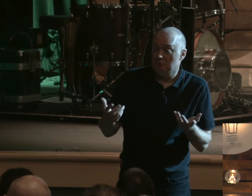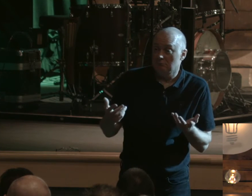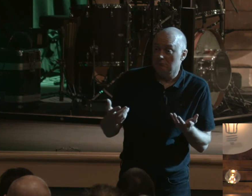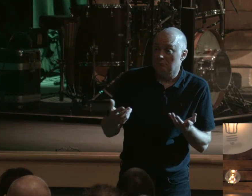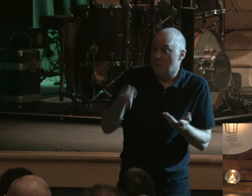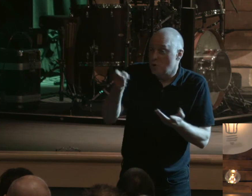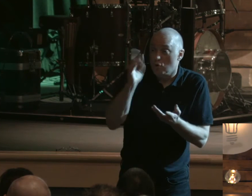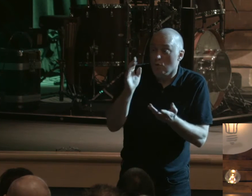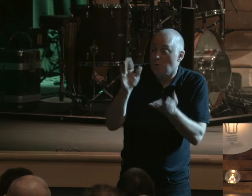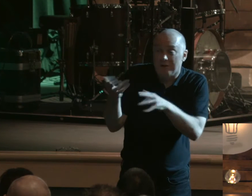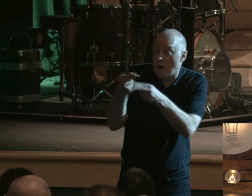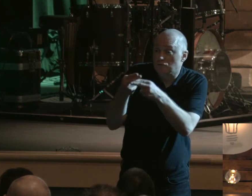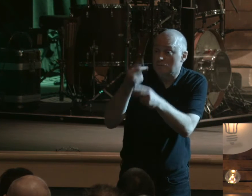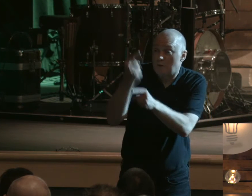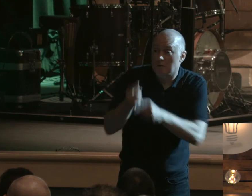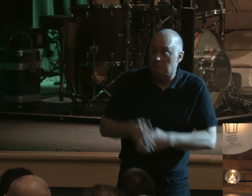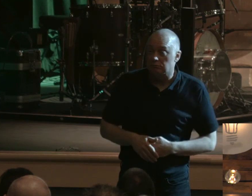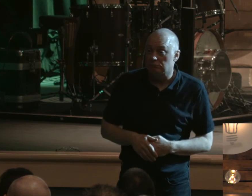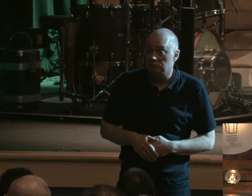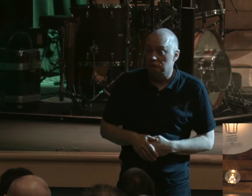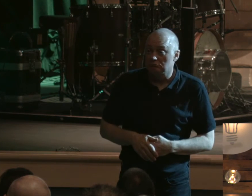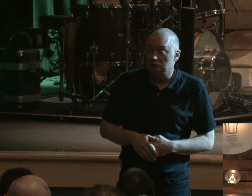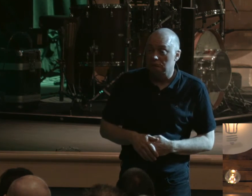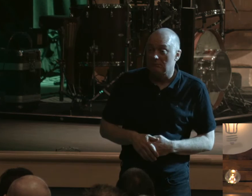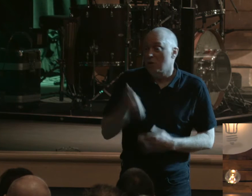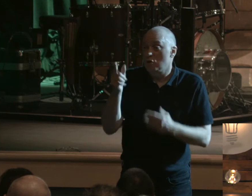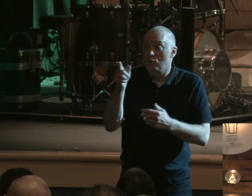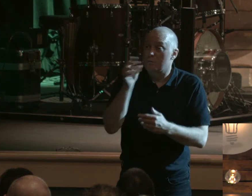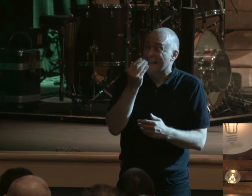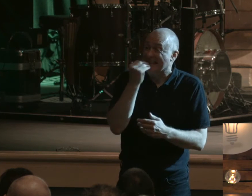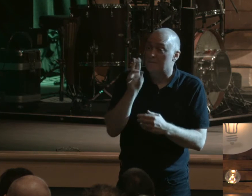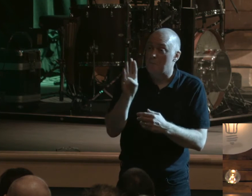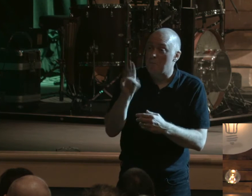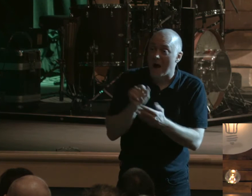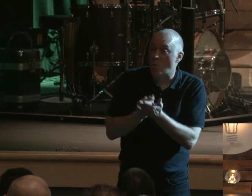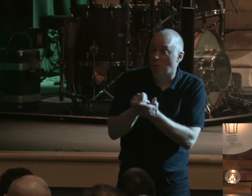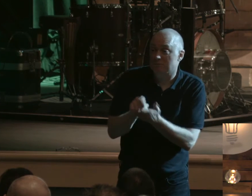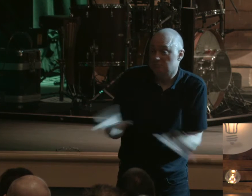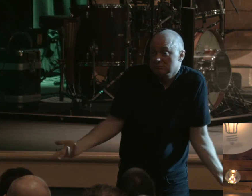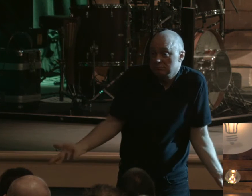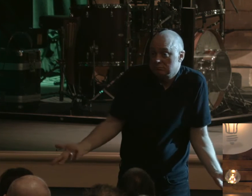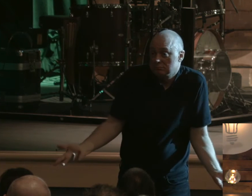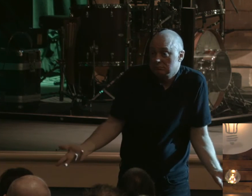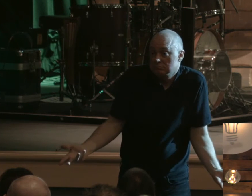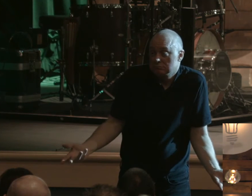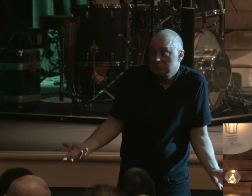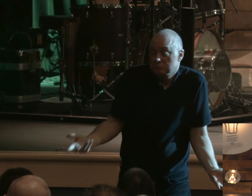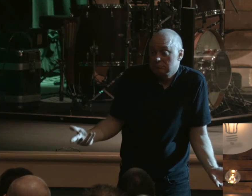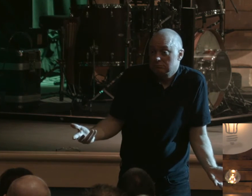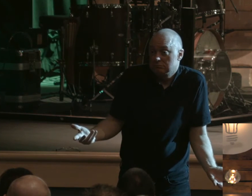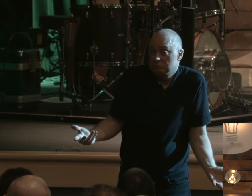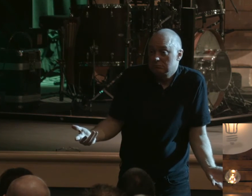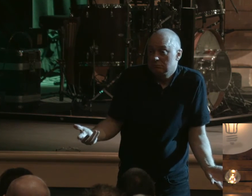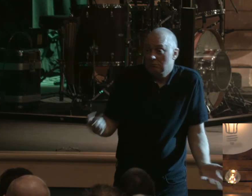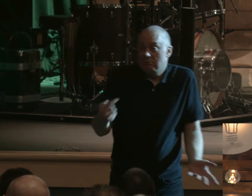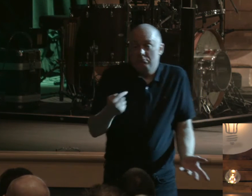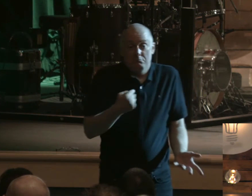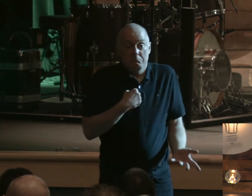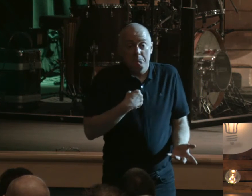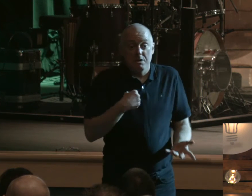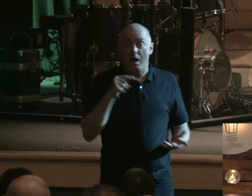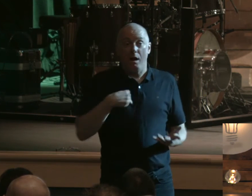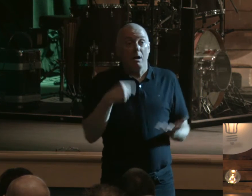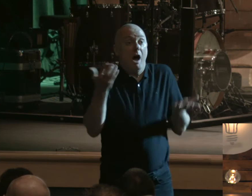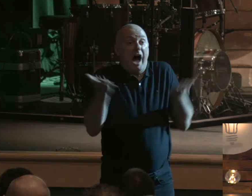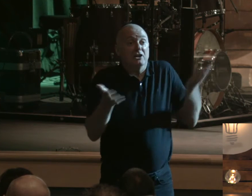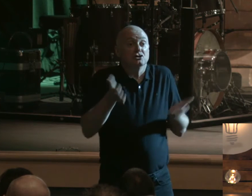prospect is soon to be laid in the grave, there to be eaten by worms. I confess to you that I can but live and die serving